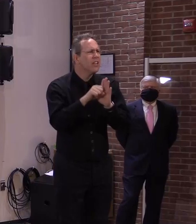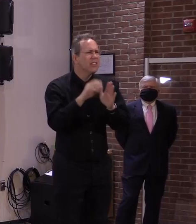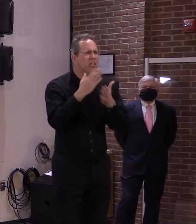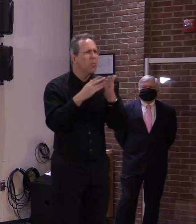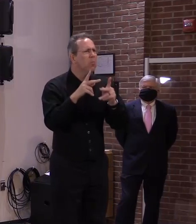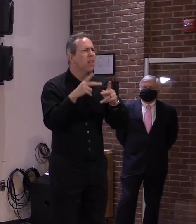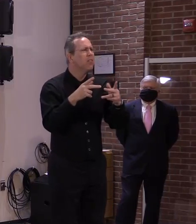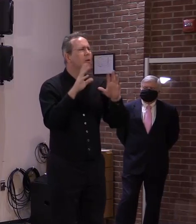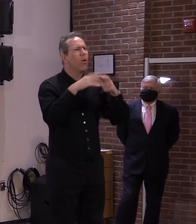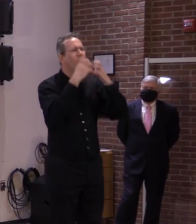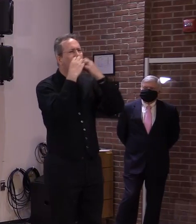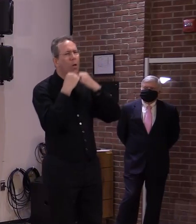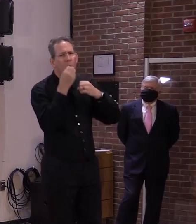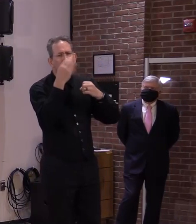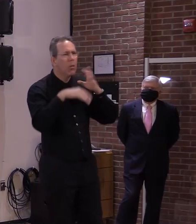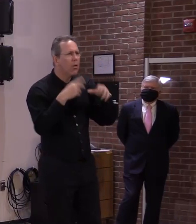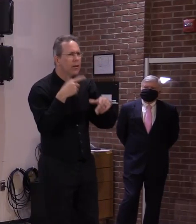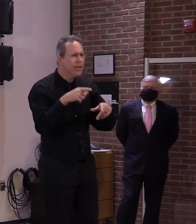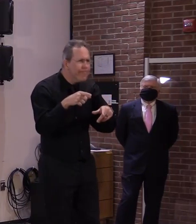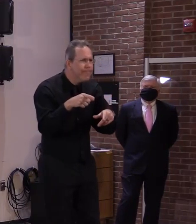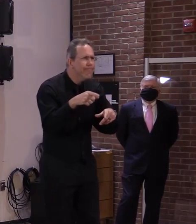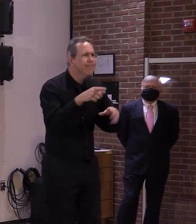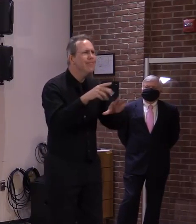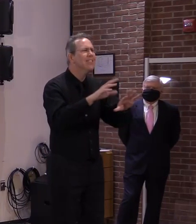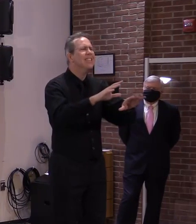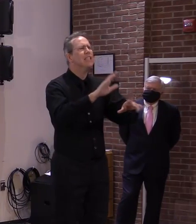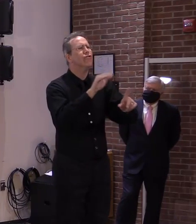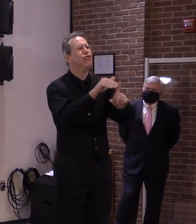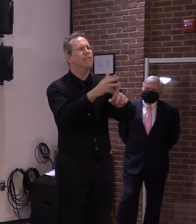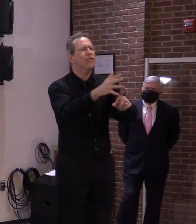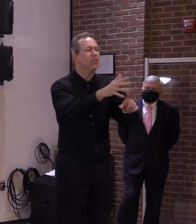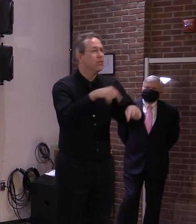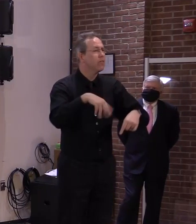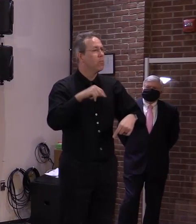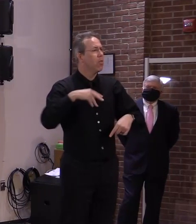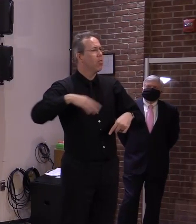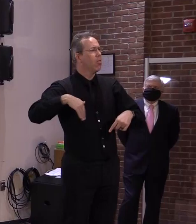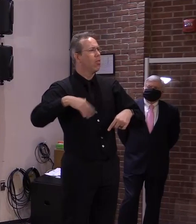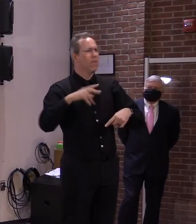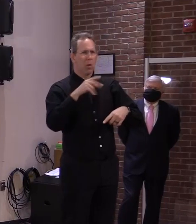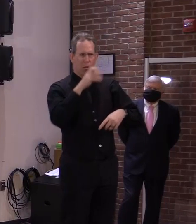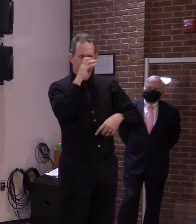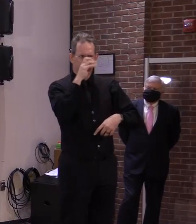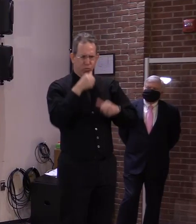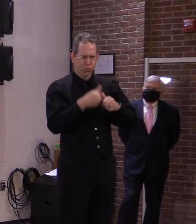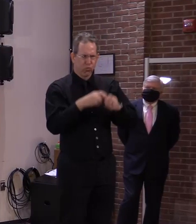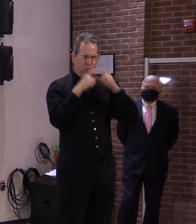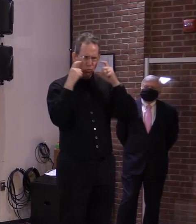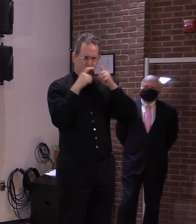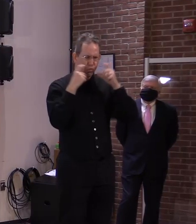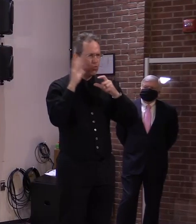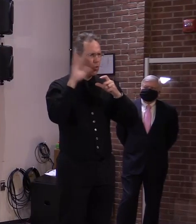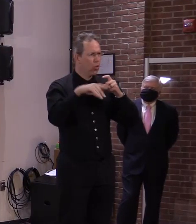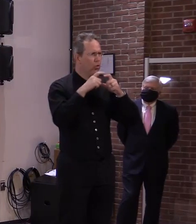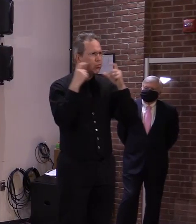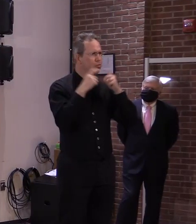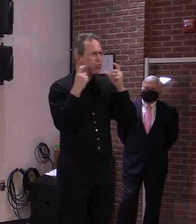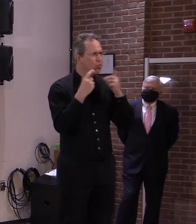guidance. And we haven't done that here. You know, we're still advocating. We have a masking mandate.